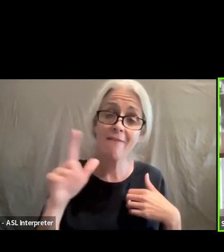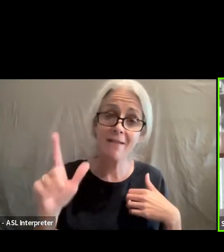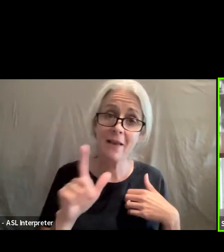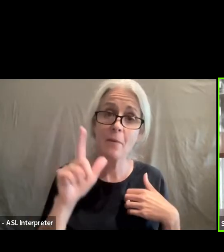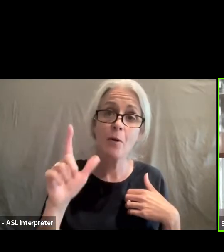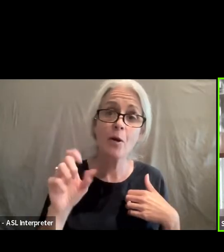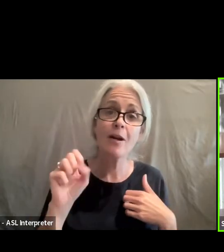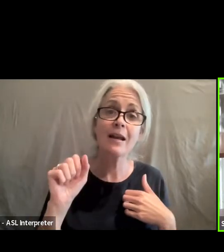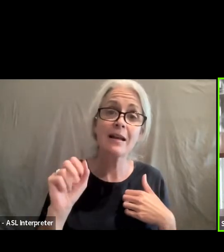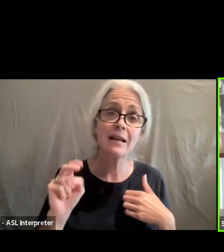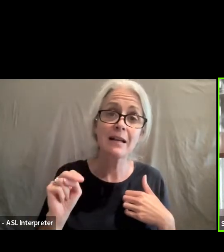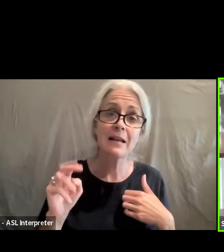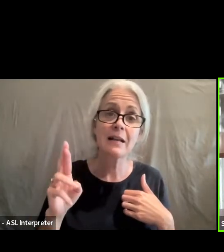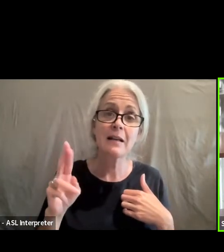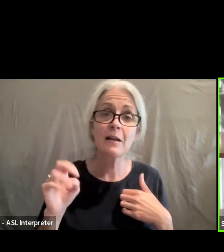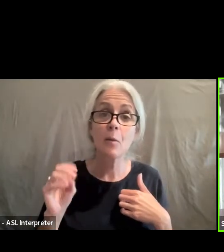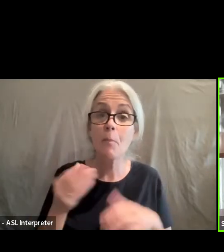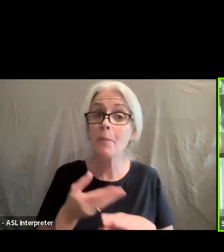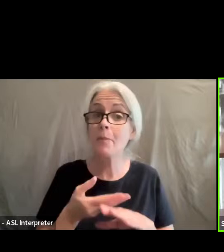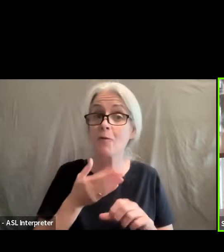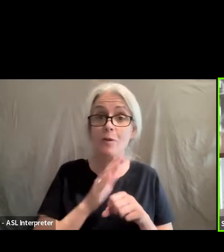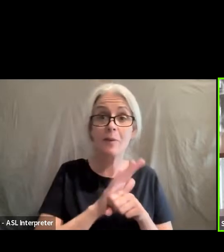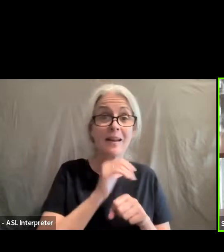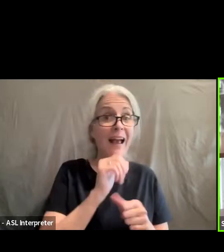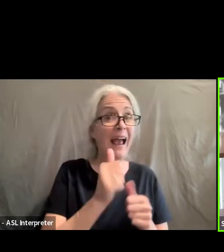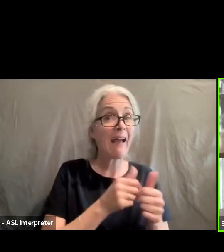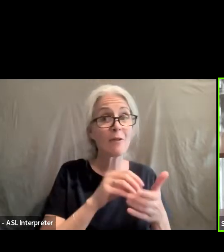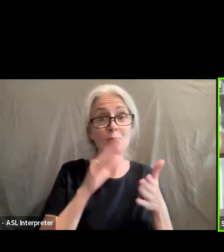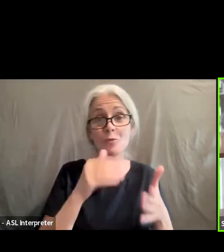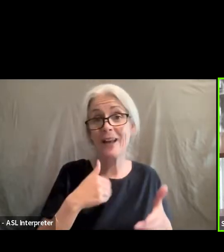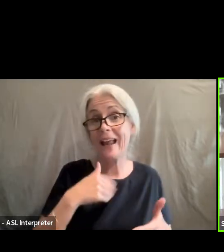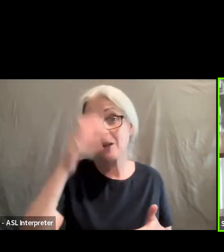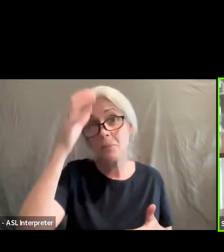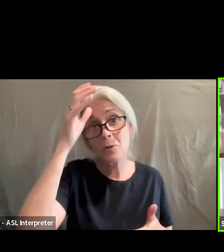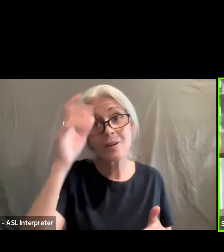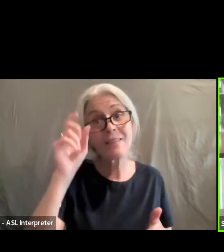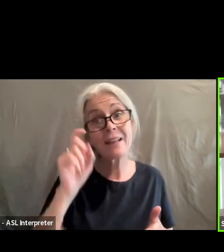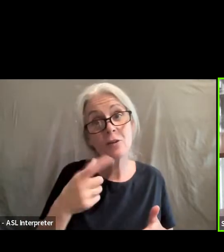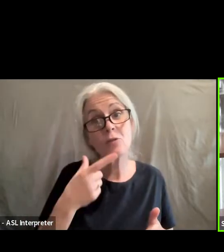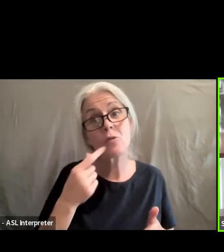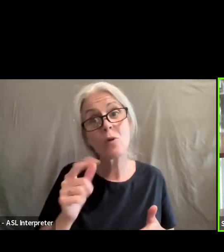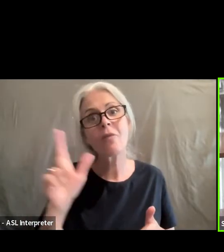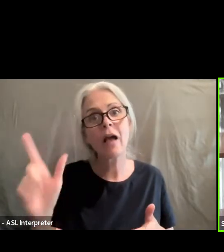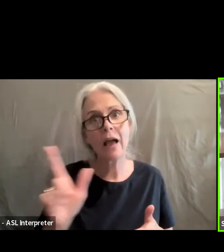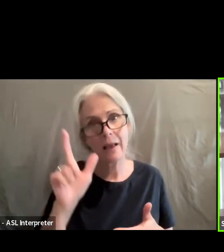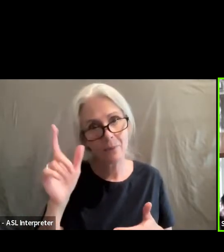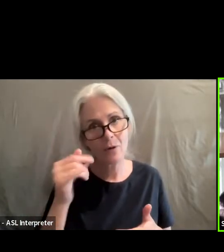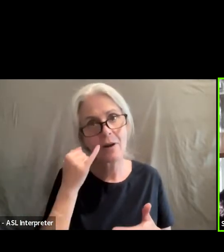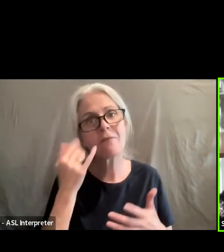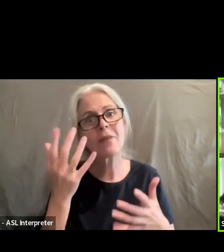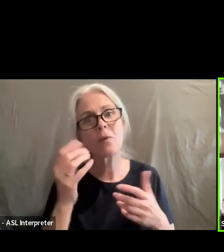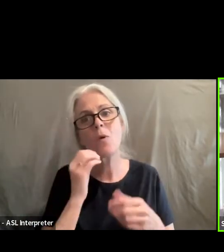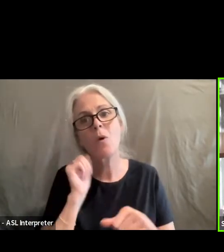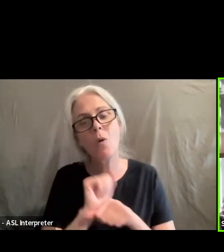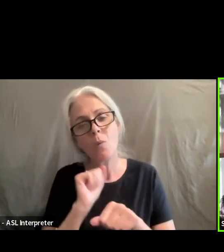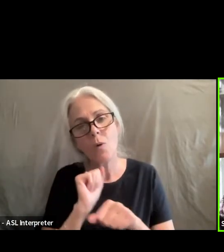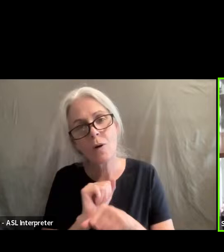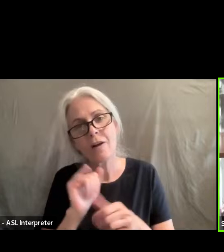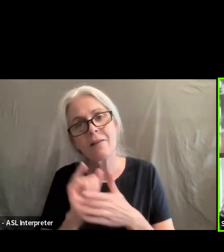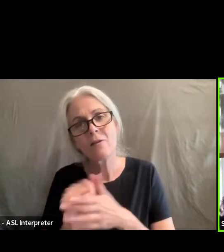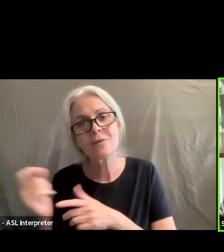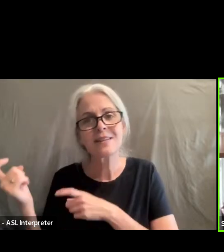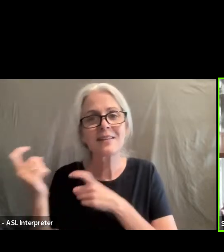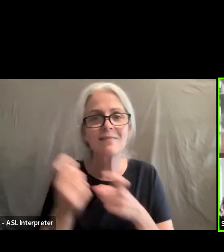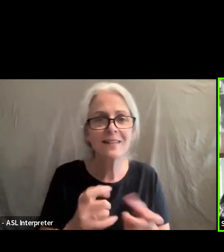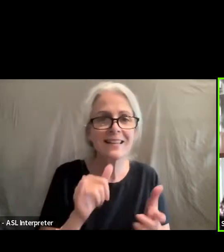Bruno, but before the pandemic, not every student had a Chromebook, and they needed to go to the library if they want to do the homework that was assigned, that